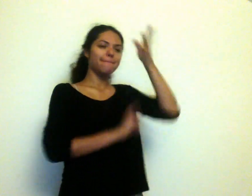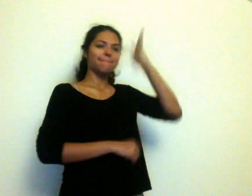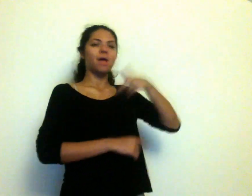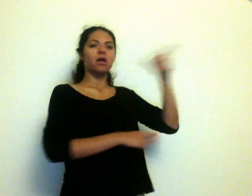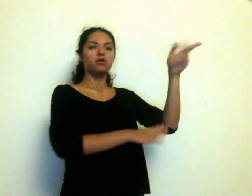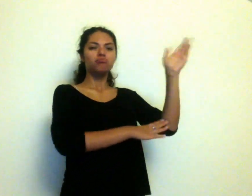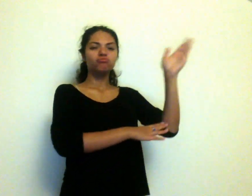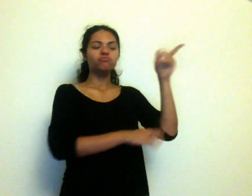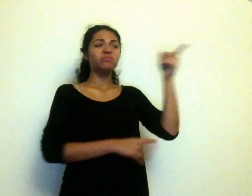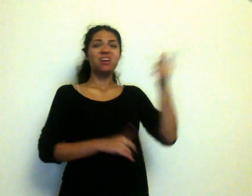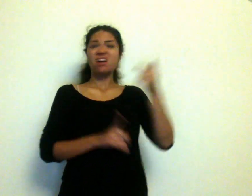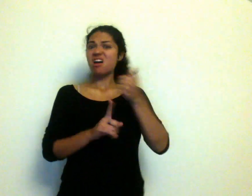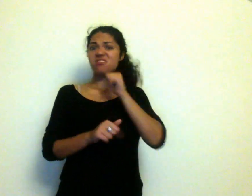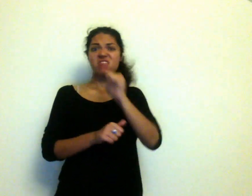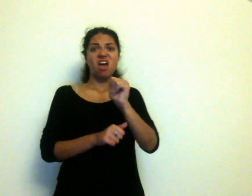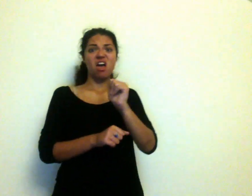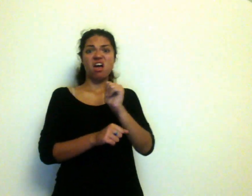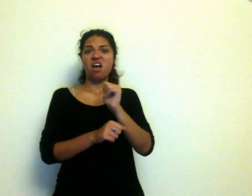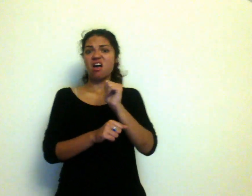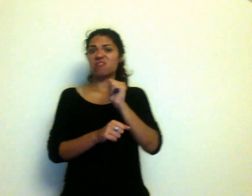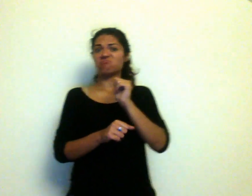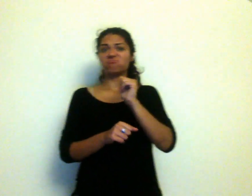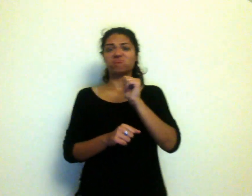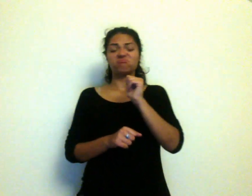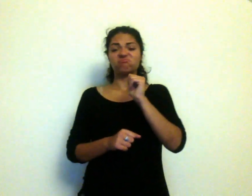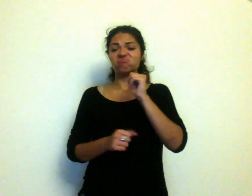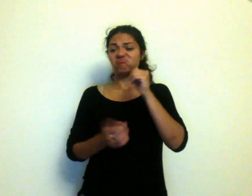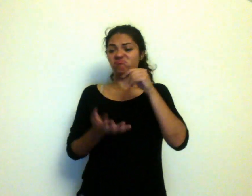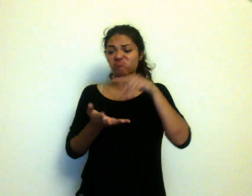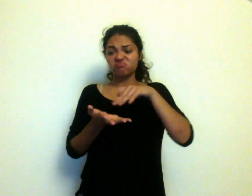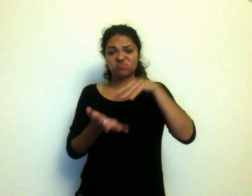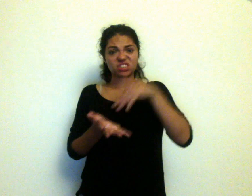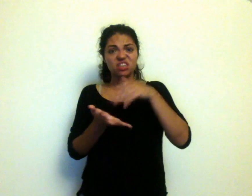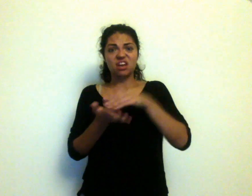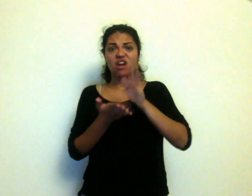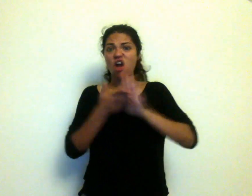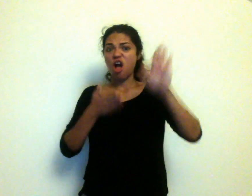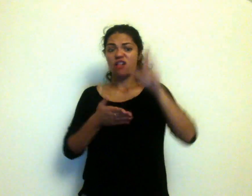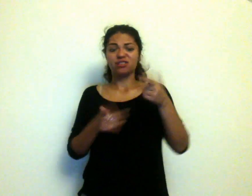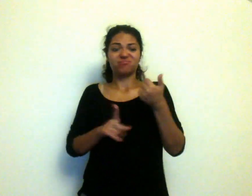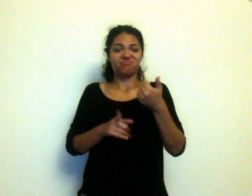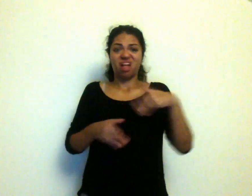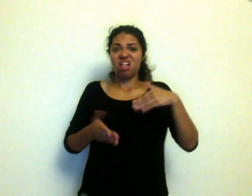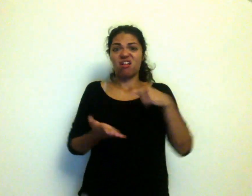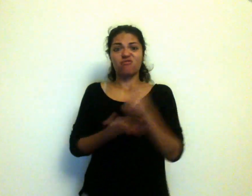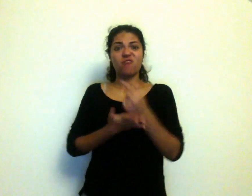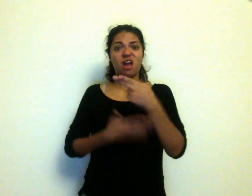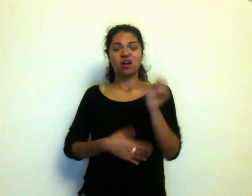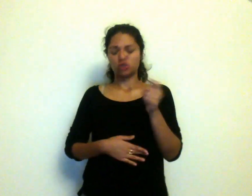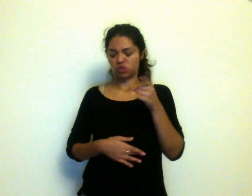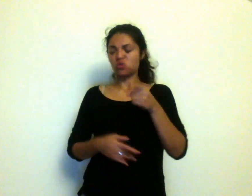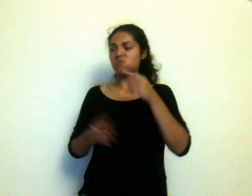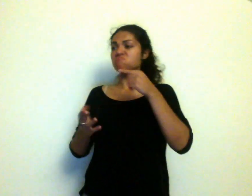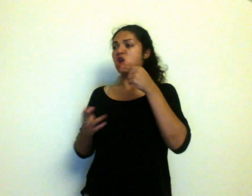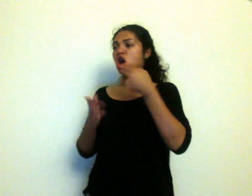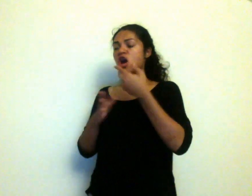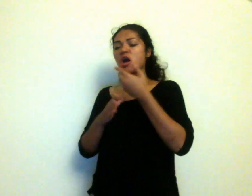commitment that night. So the glitter is spurious, and you proclaim, you will see the results, and we